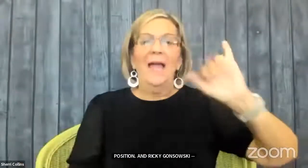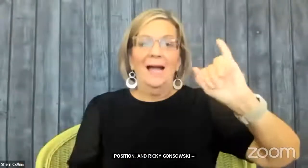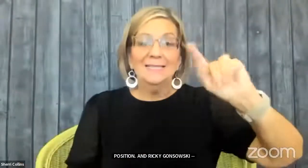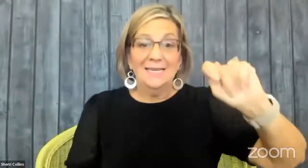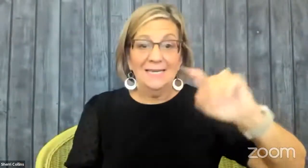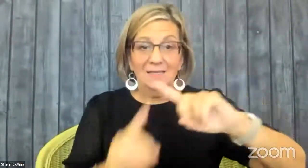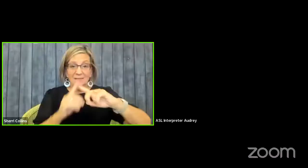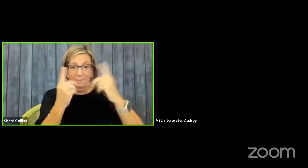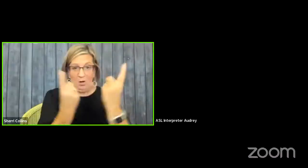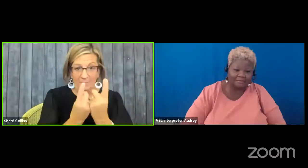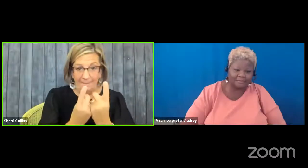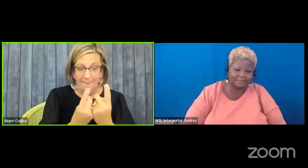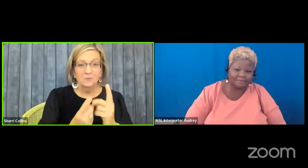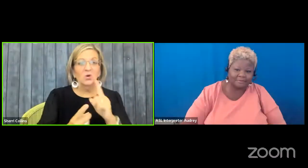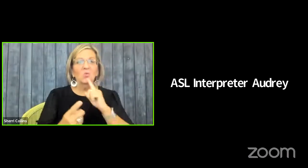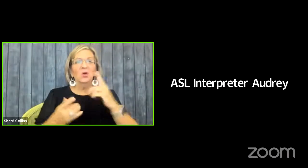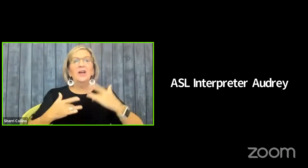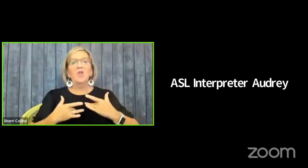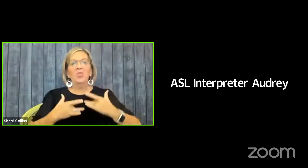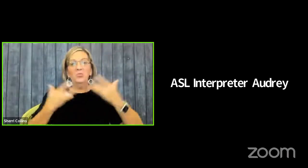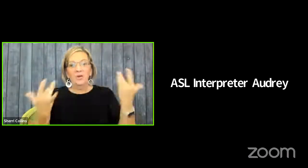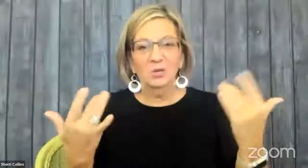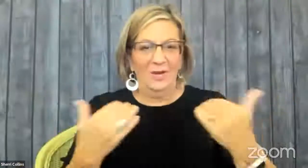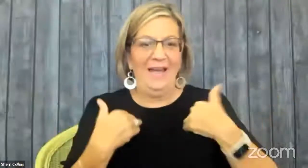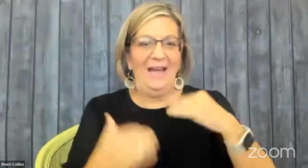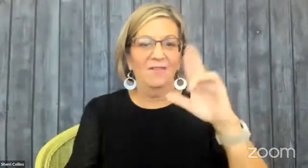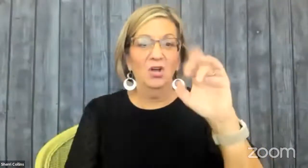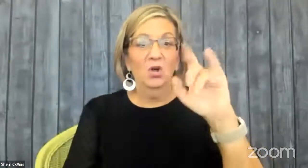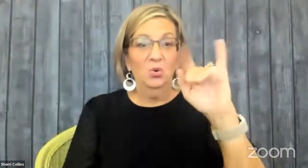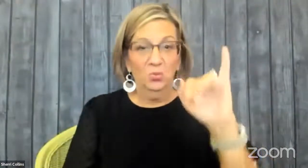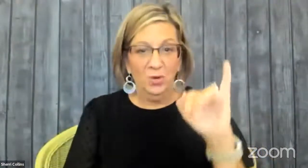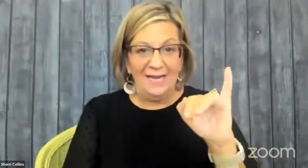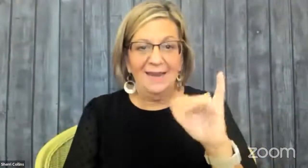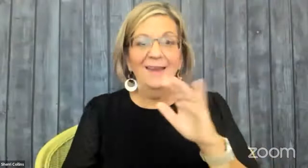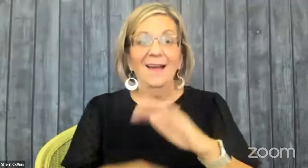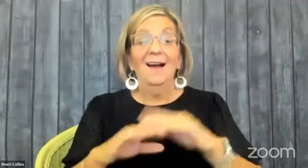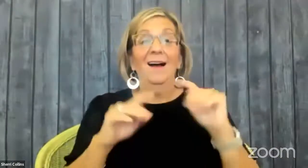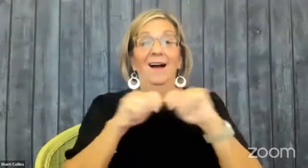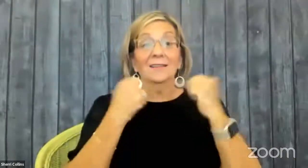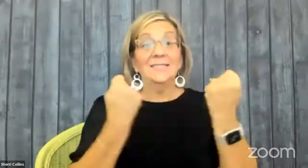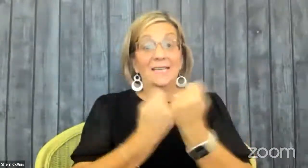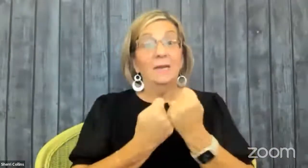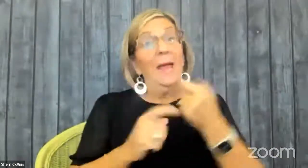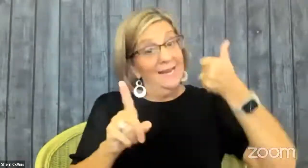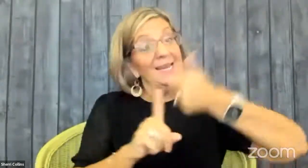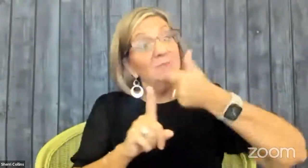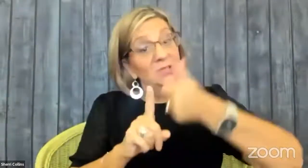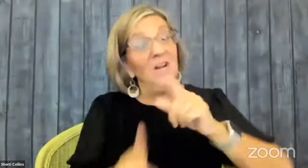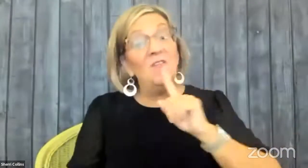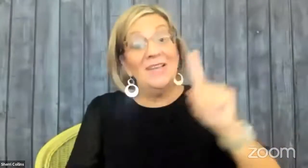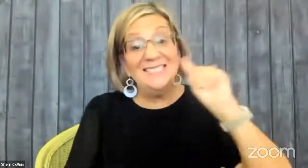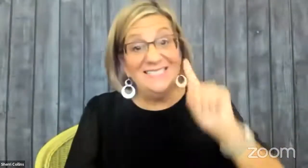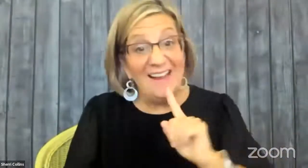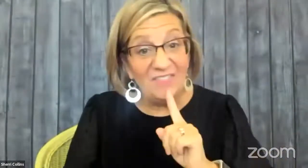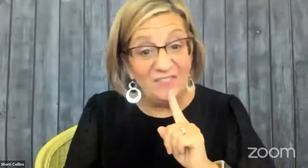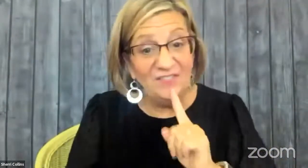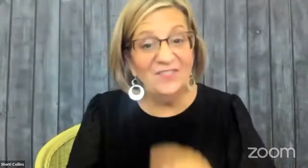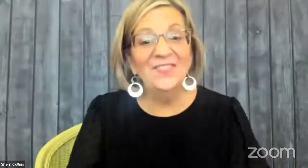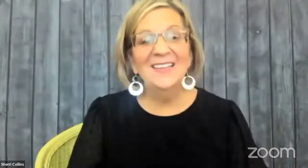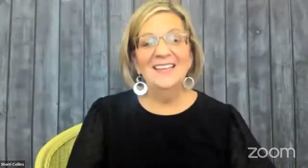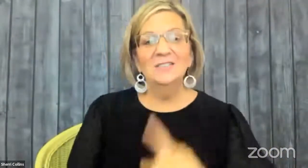from the IT department. So we are thrilled to have Ricky on team, and he himself is